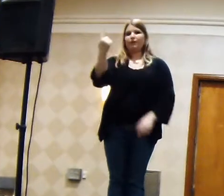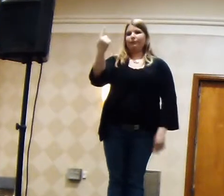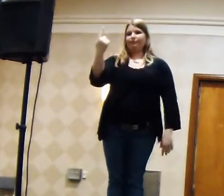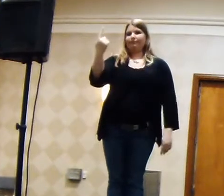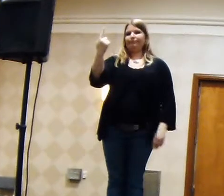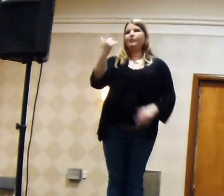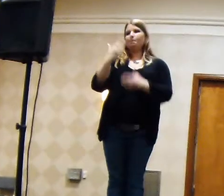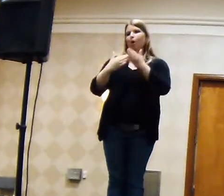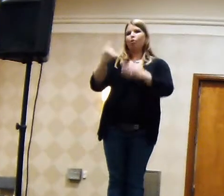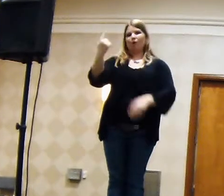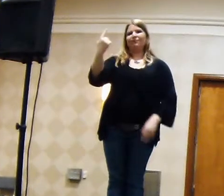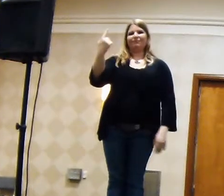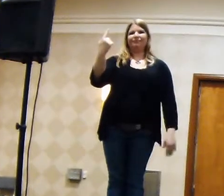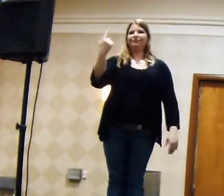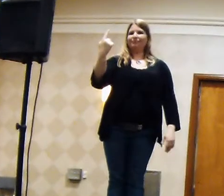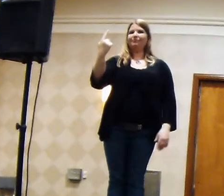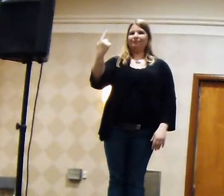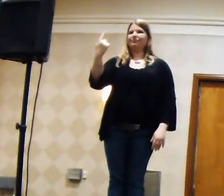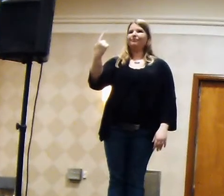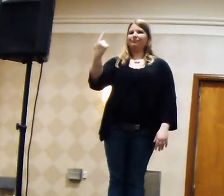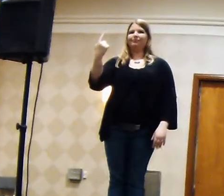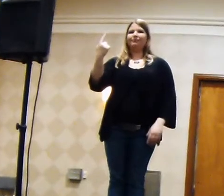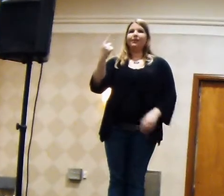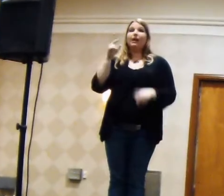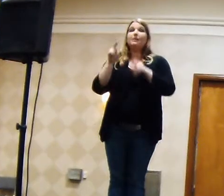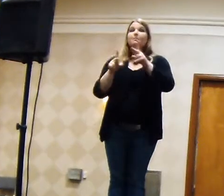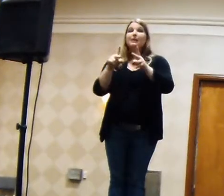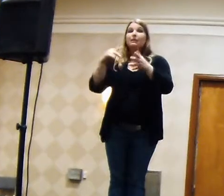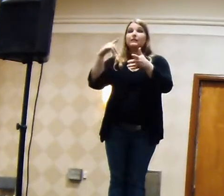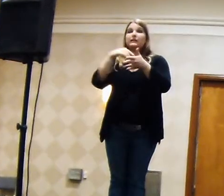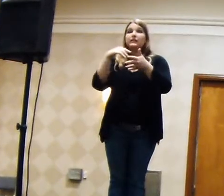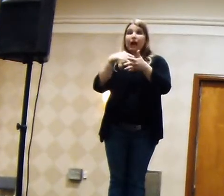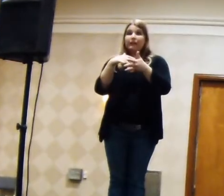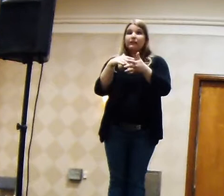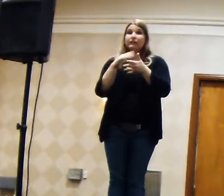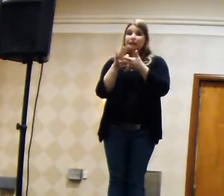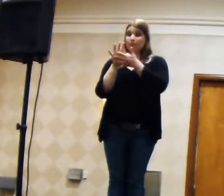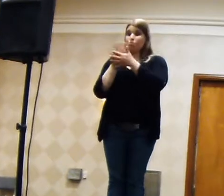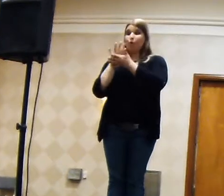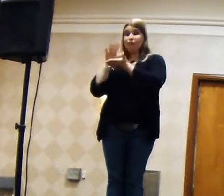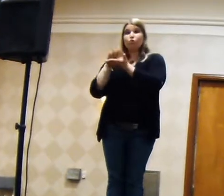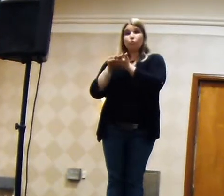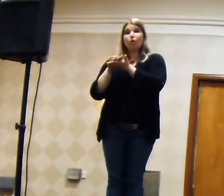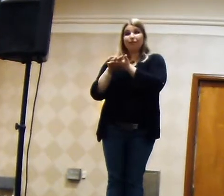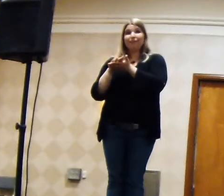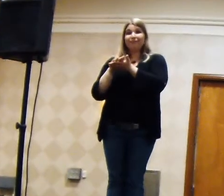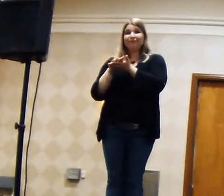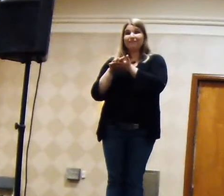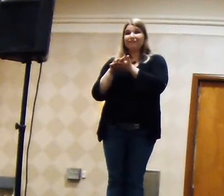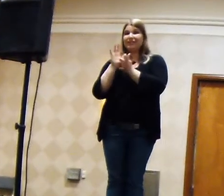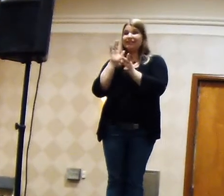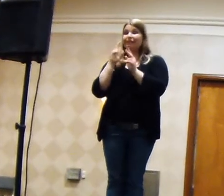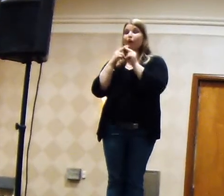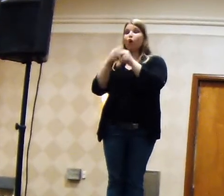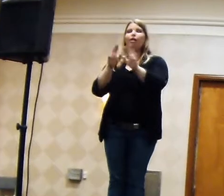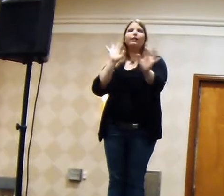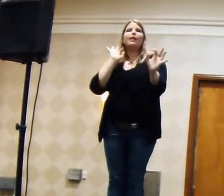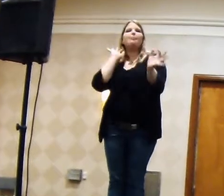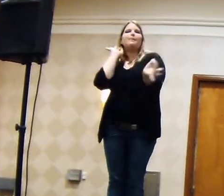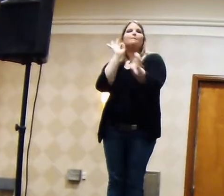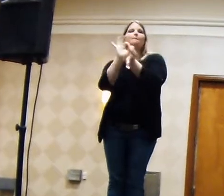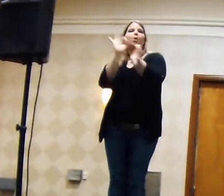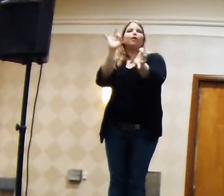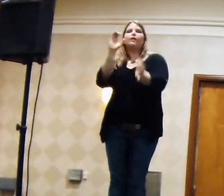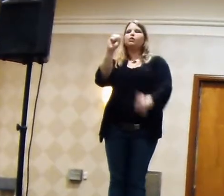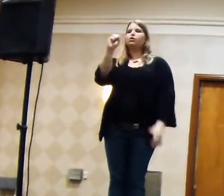1, I mean, people study it in film school as a perfect script. You know, obviously, a perfect script isn't